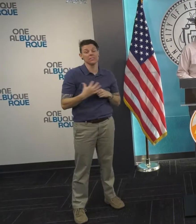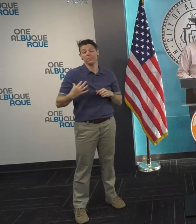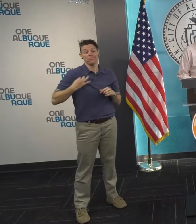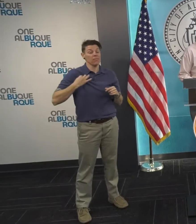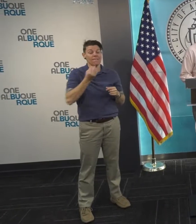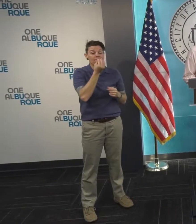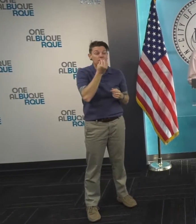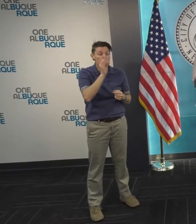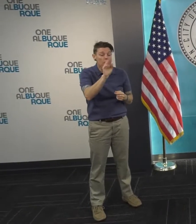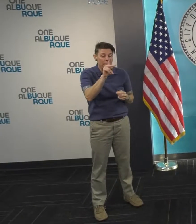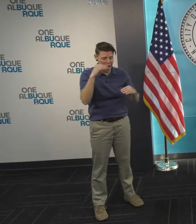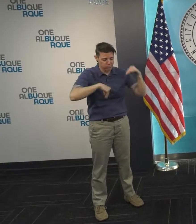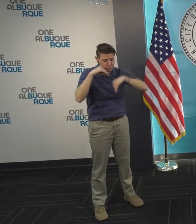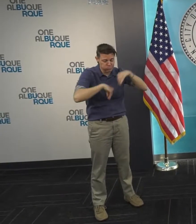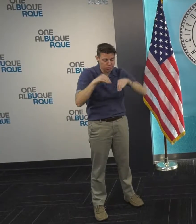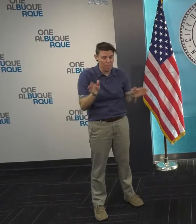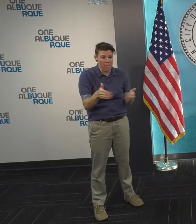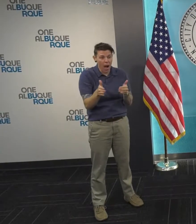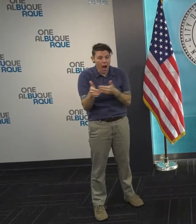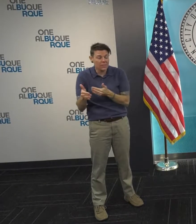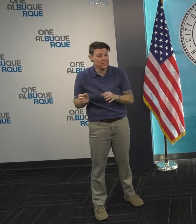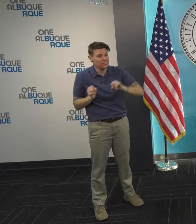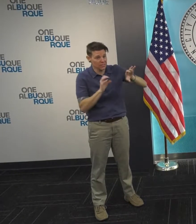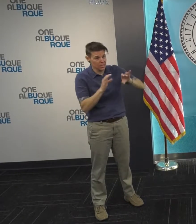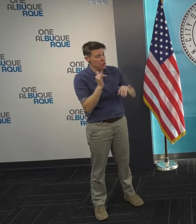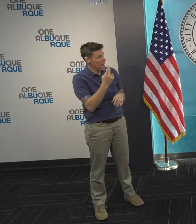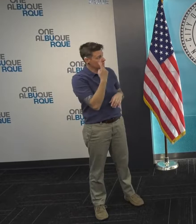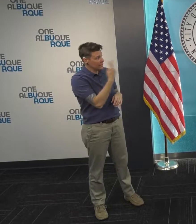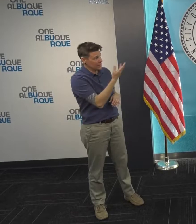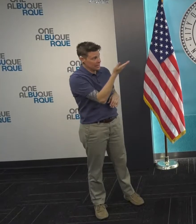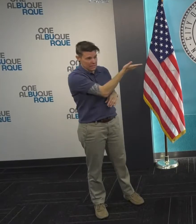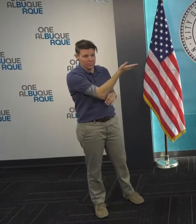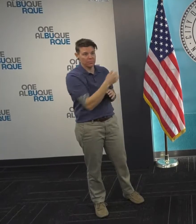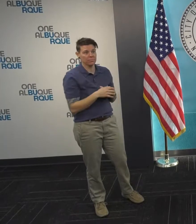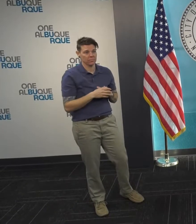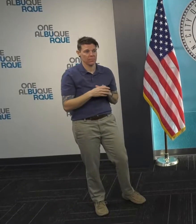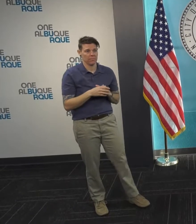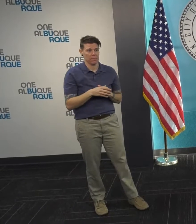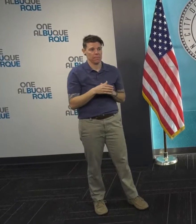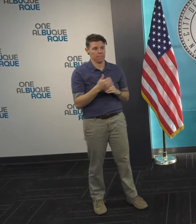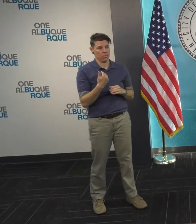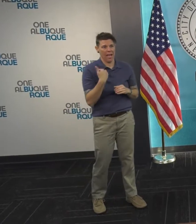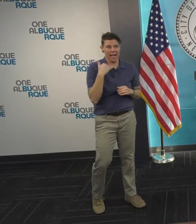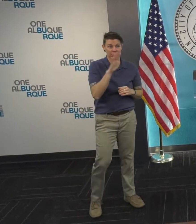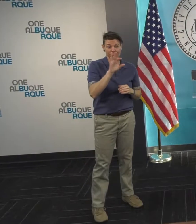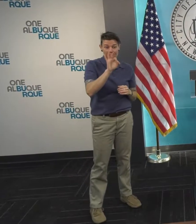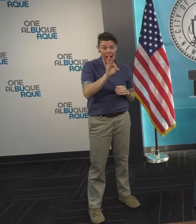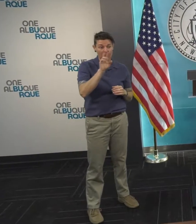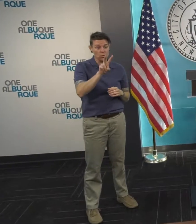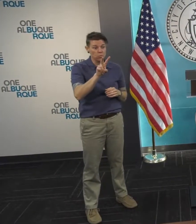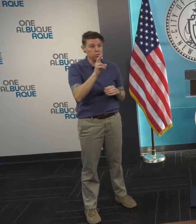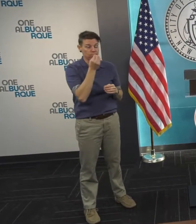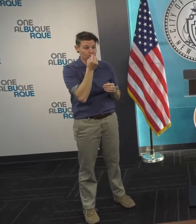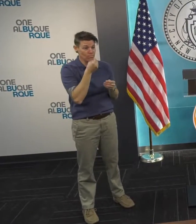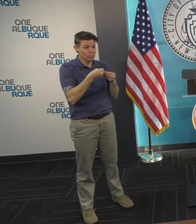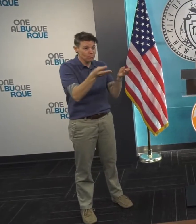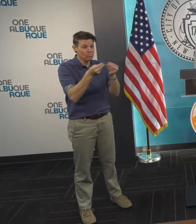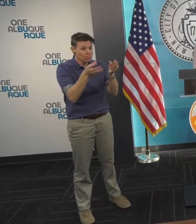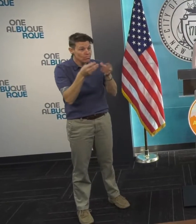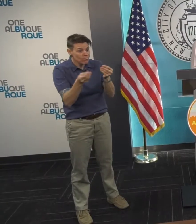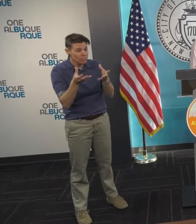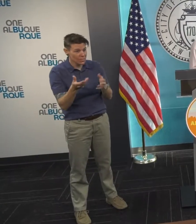pantries all around the state. And you can see over here, we've got the number of meal sites. We have the senior meals served. Look at